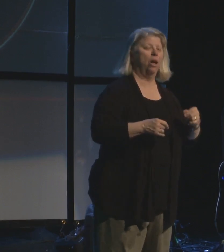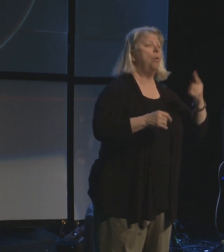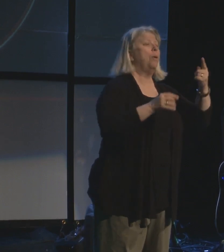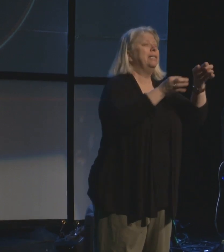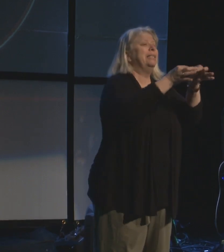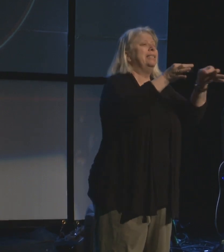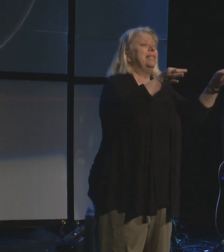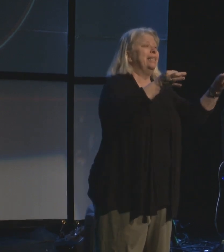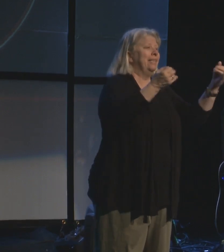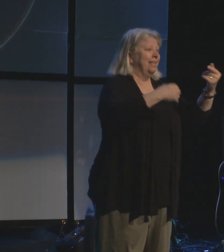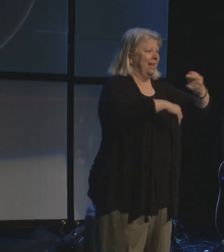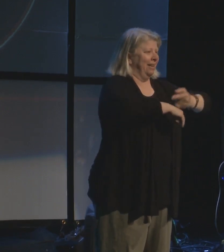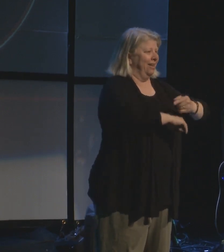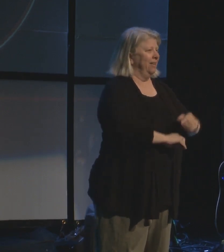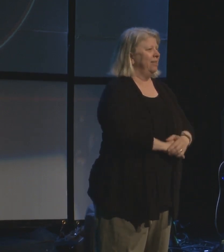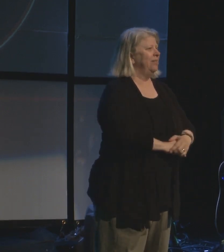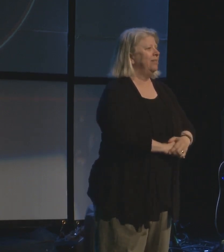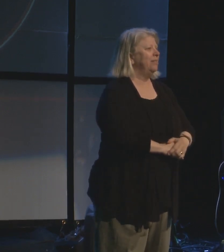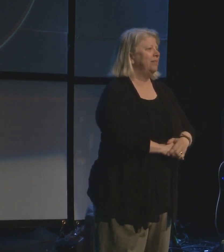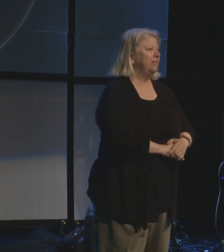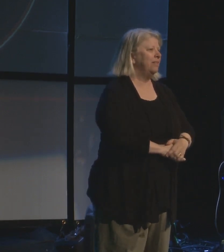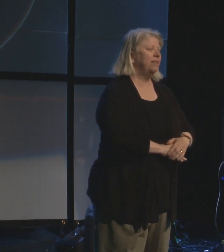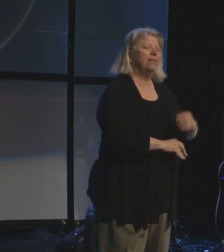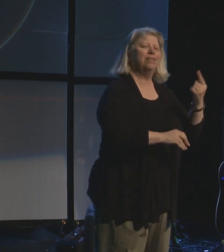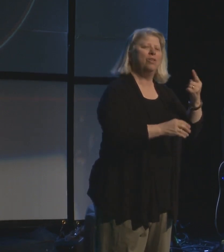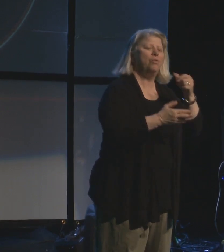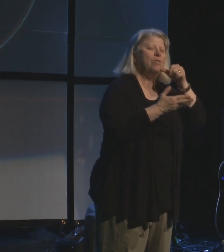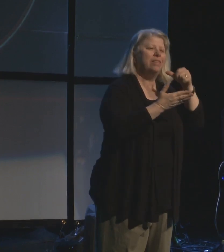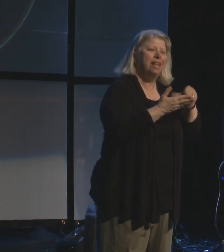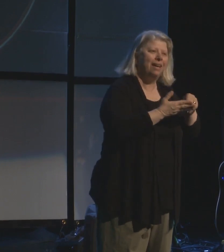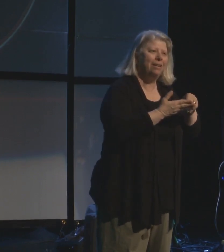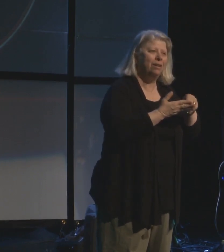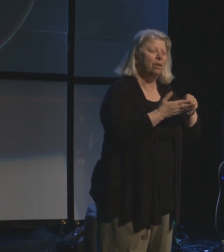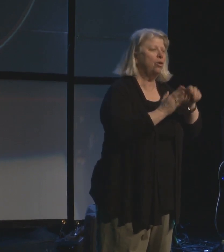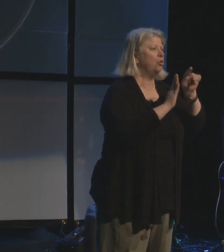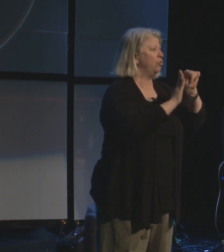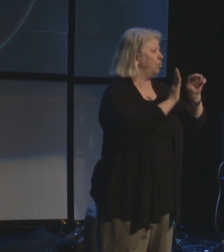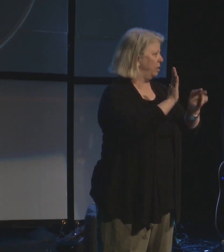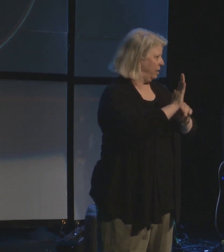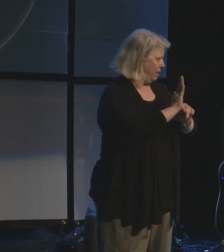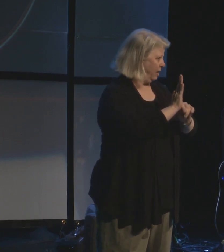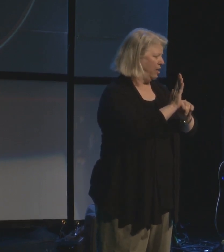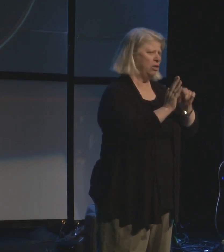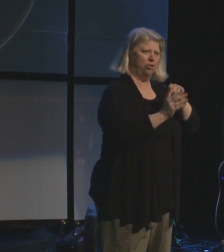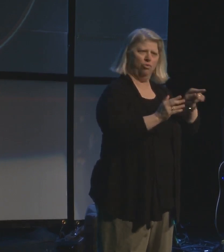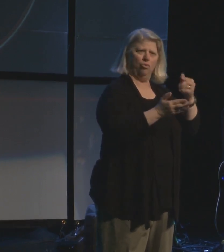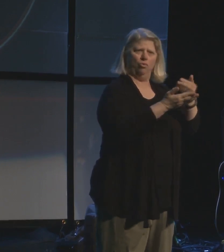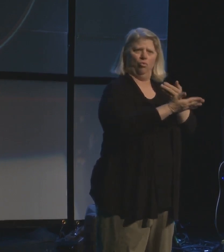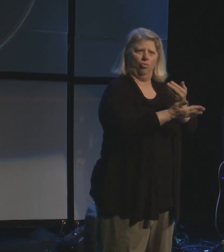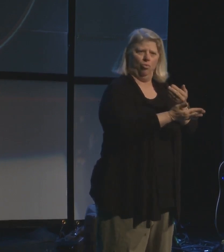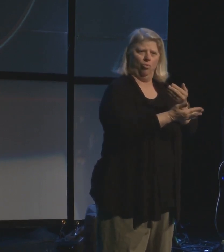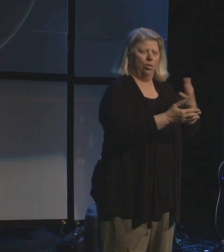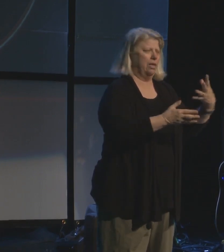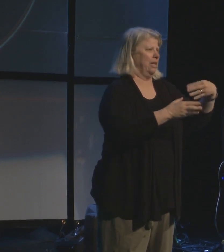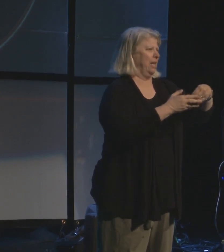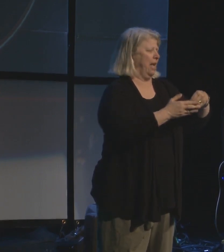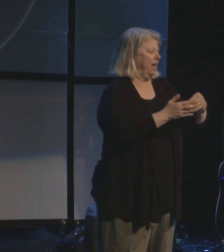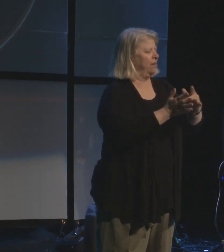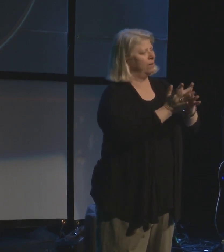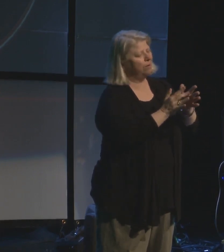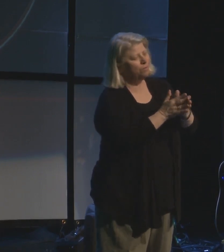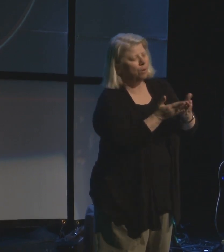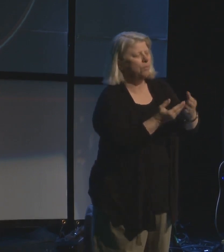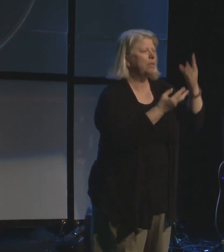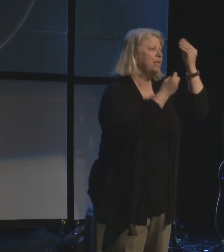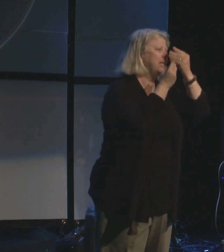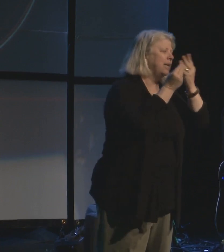one sentence for you today. There's this little letter in the New Testament. If you're new to, engaging with Scripture or